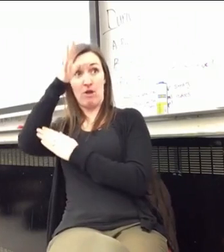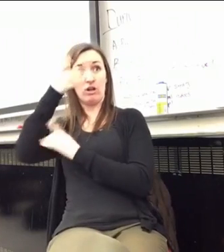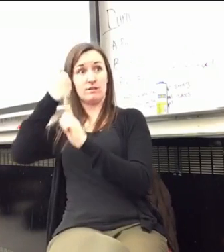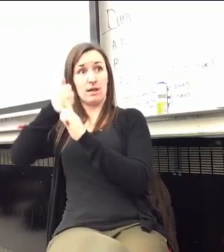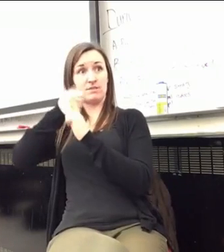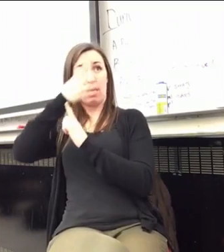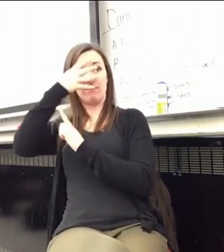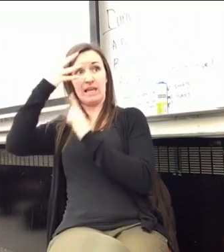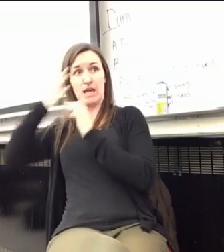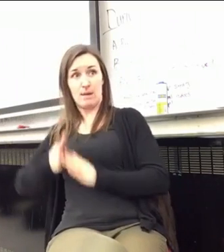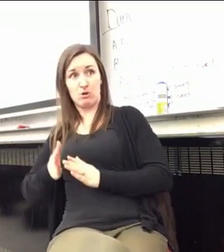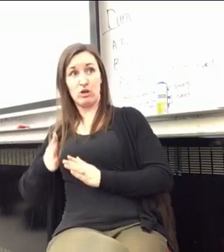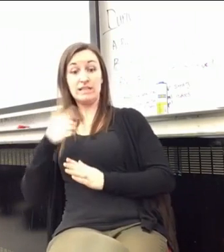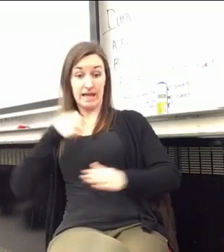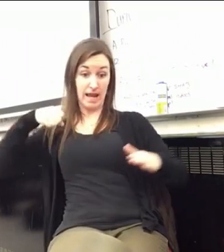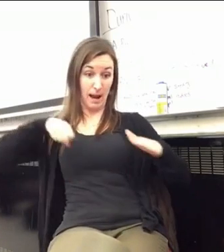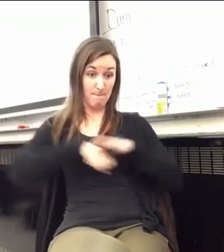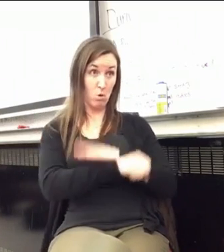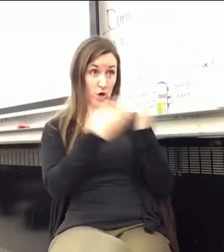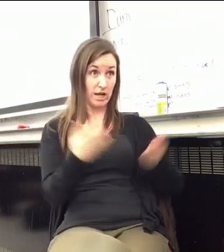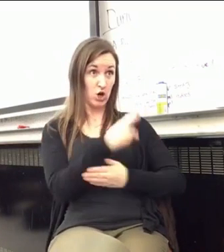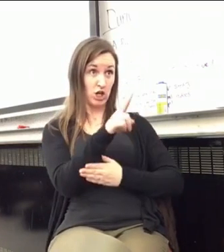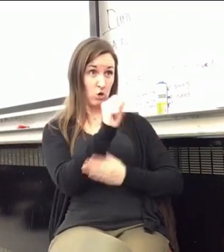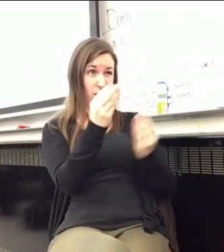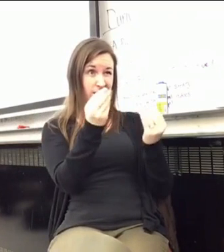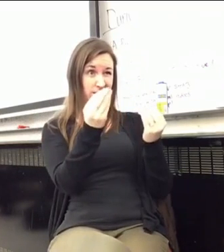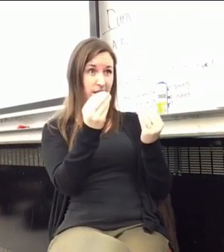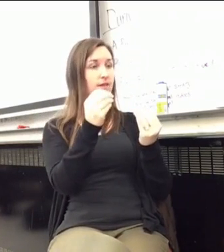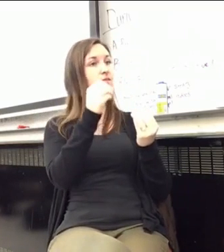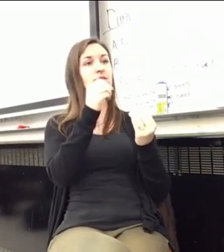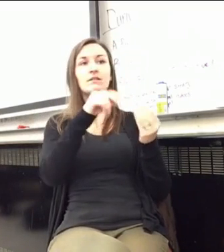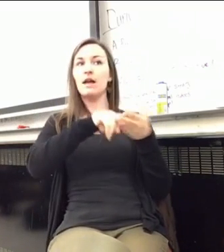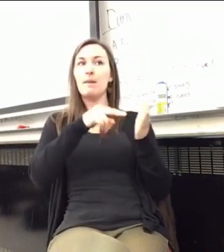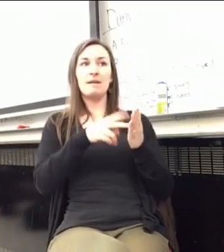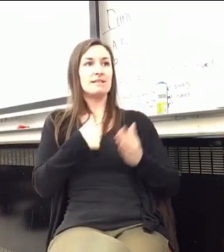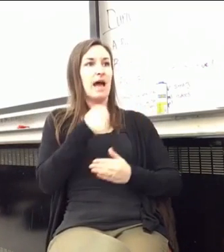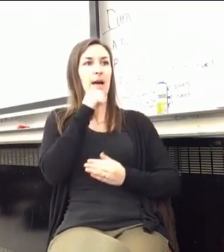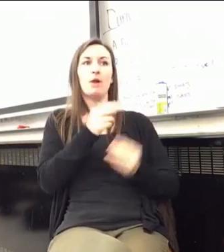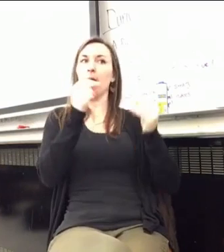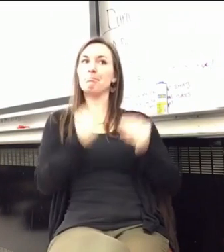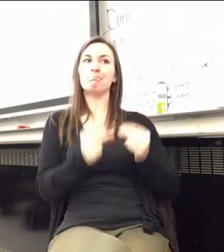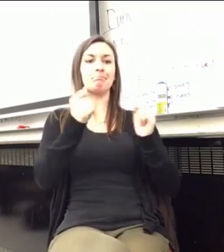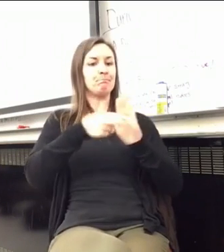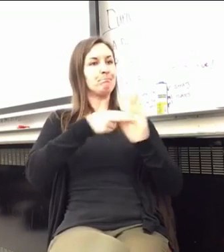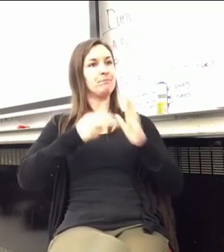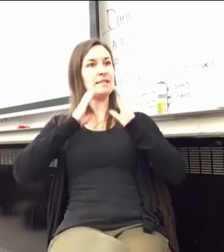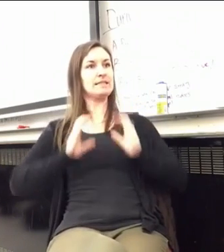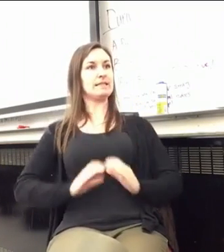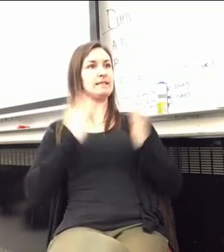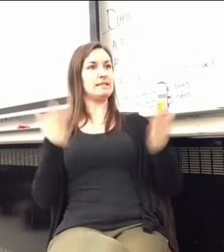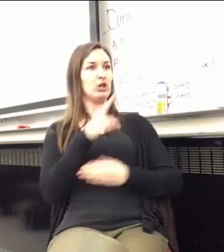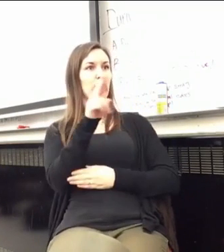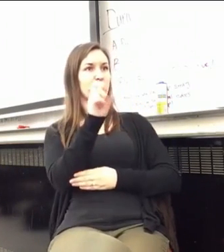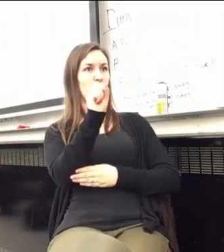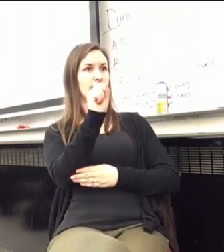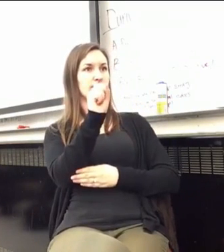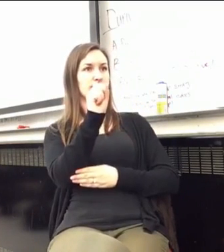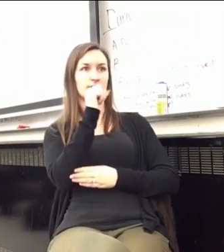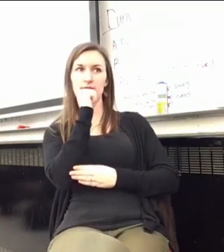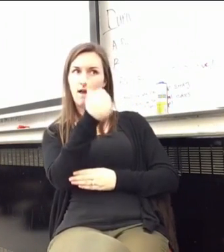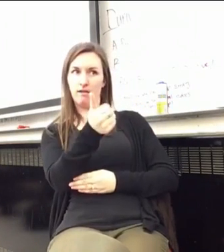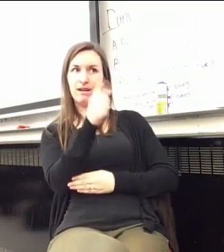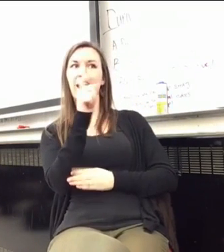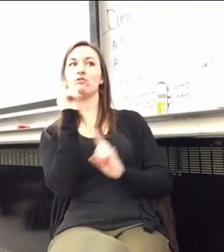Now, what that would mean is for some of you, you would not be automatically a citizen of the United States. Now,